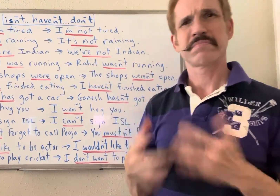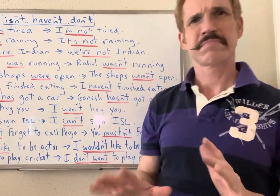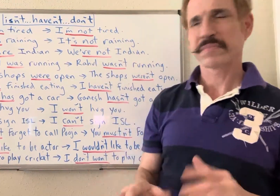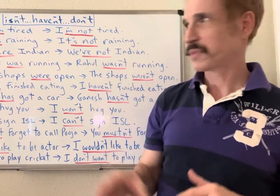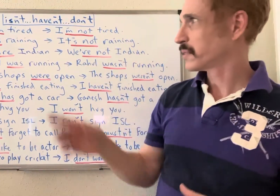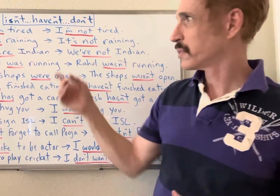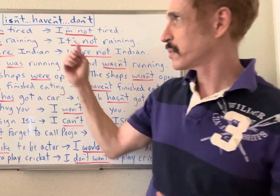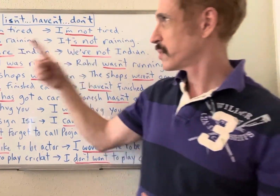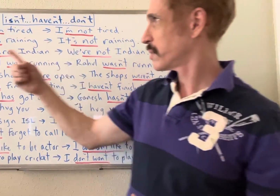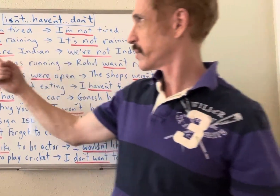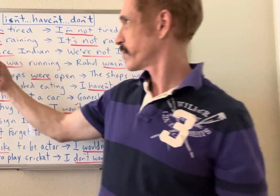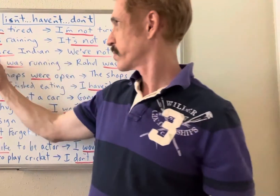$241,000,